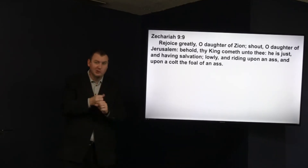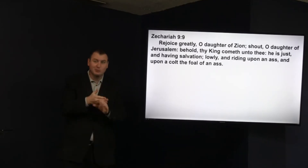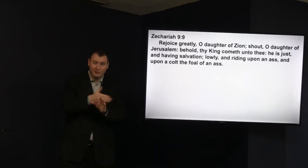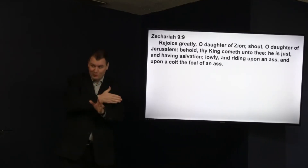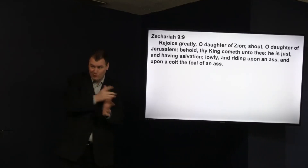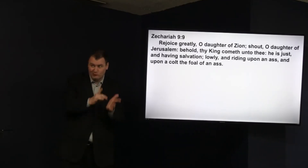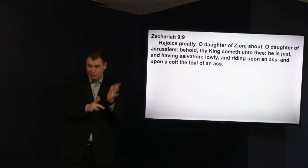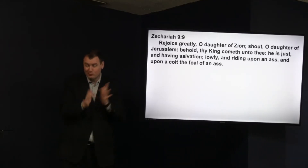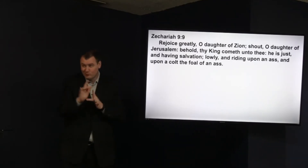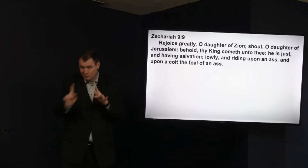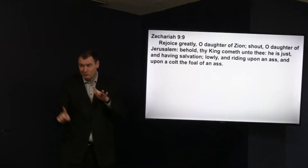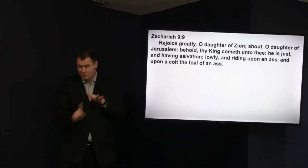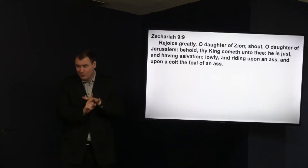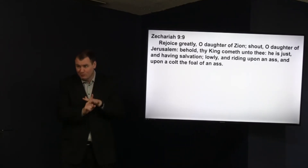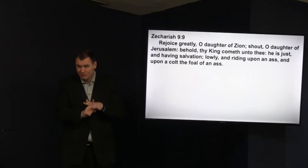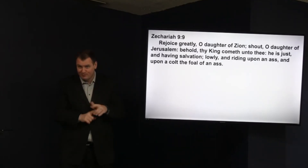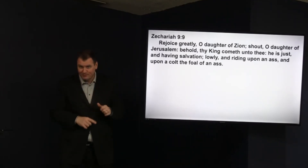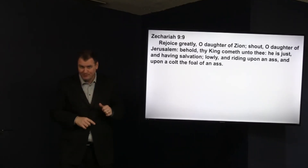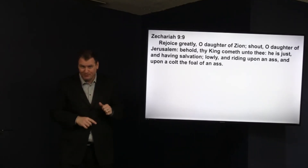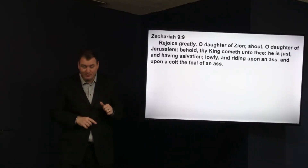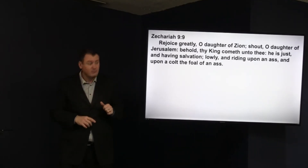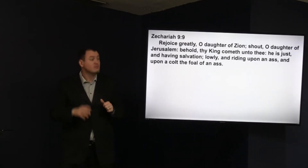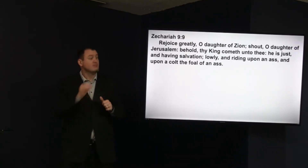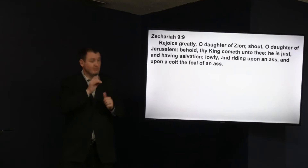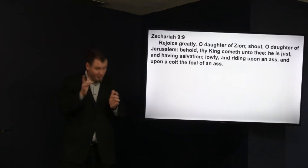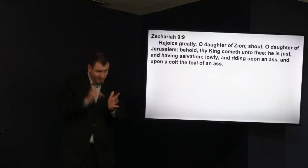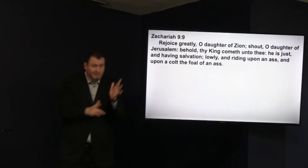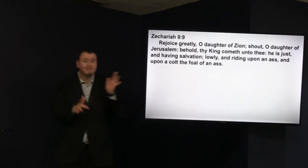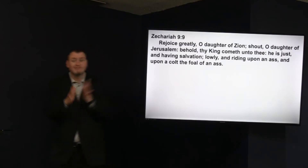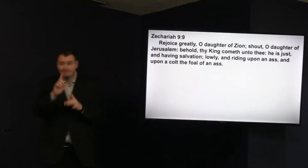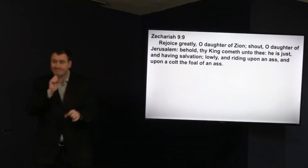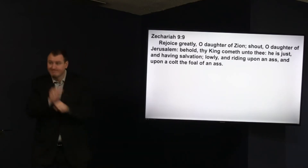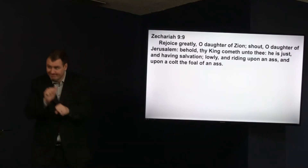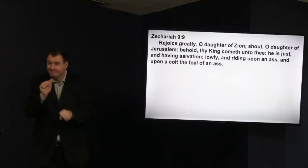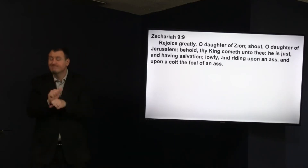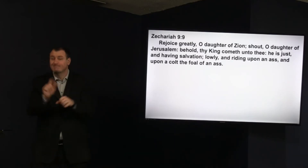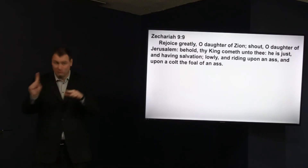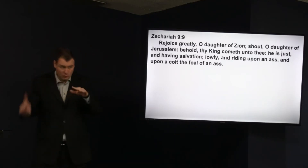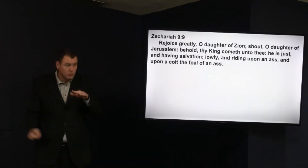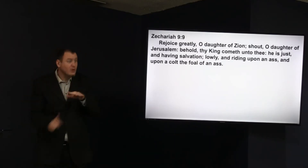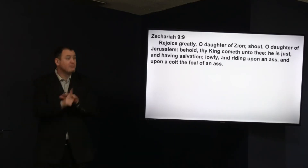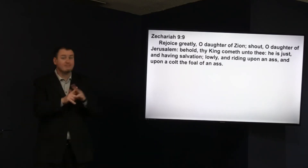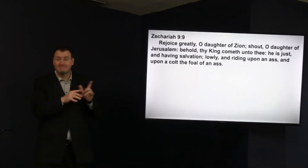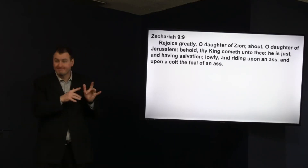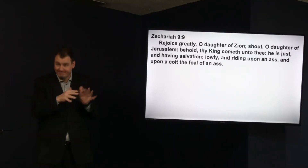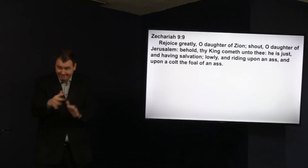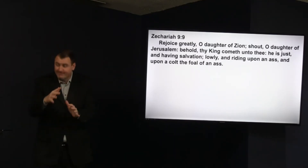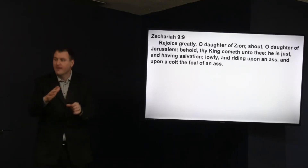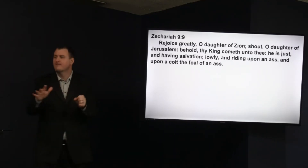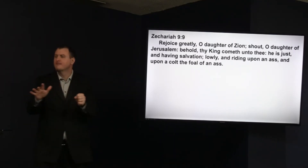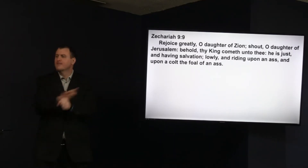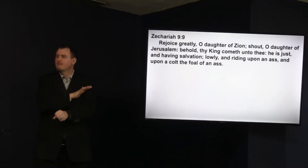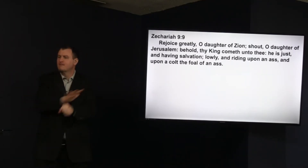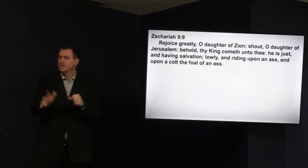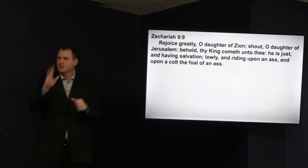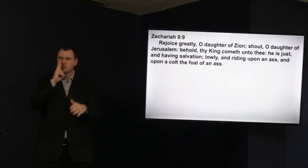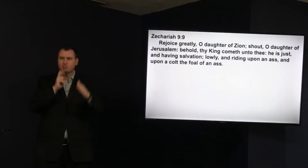This was written several hundred years before Jesus showed up. And Jesus comes and